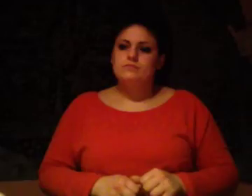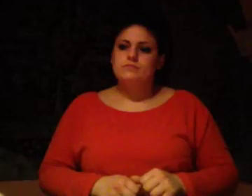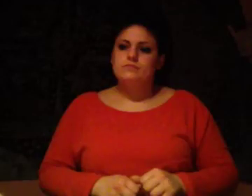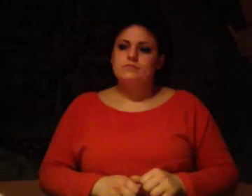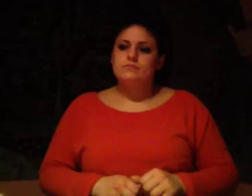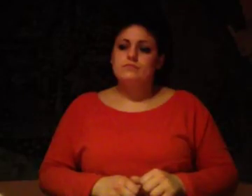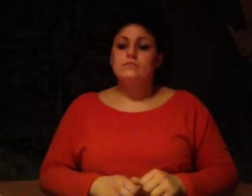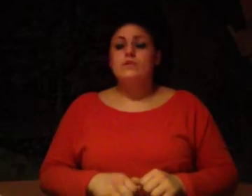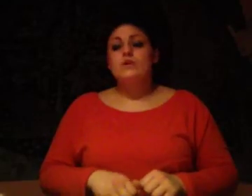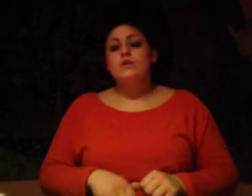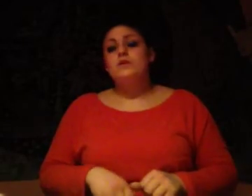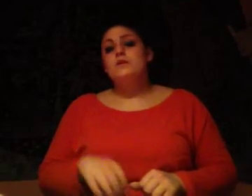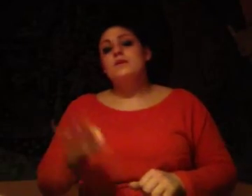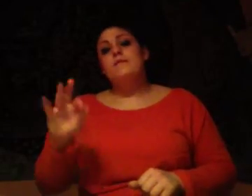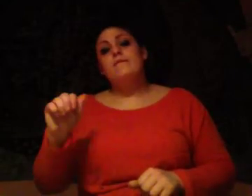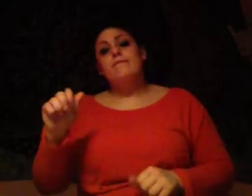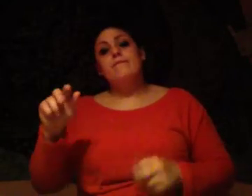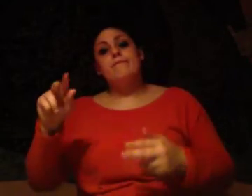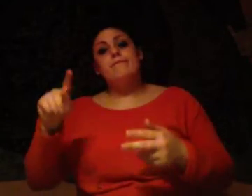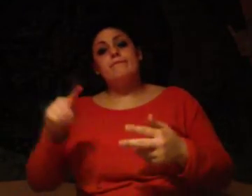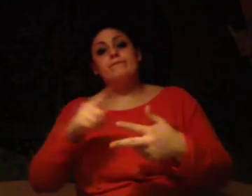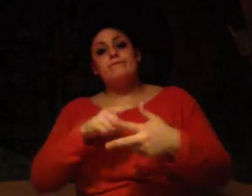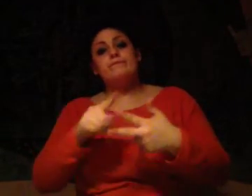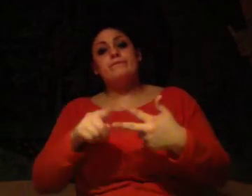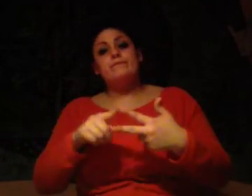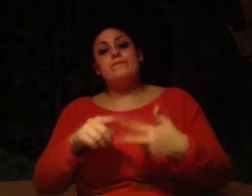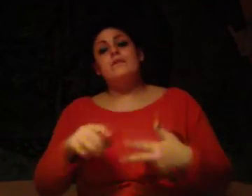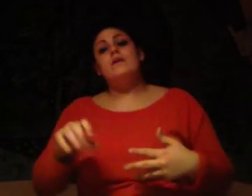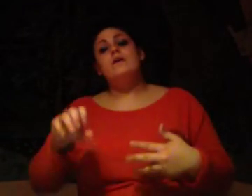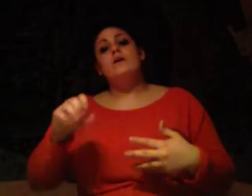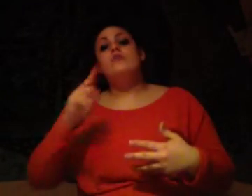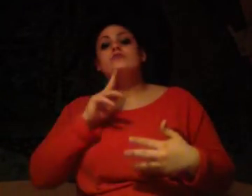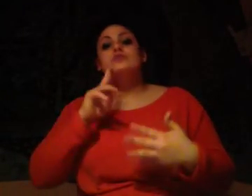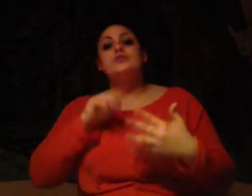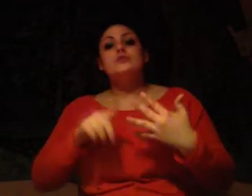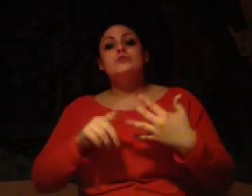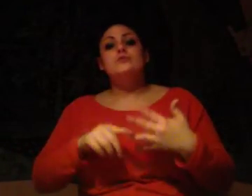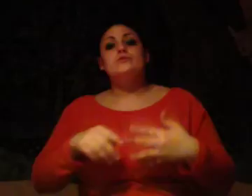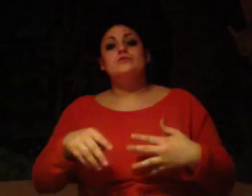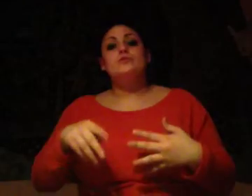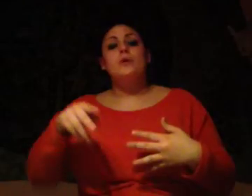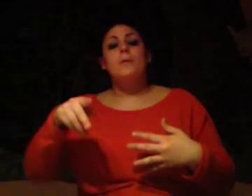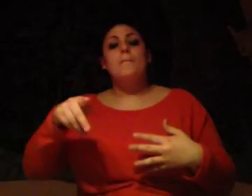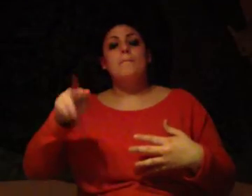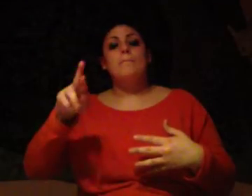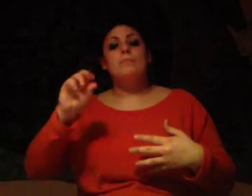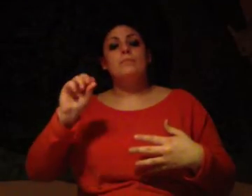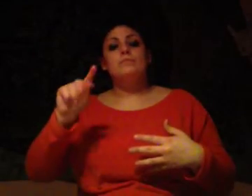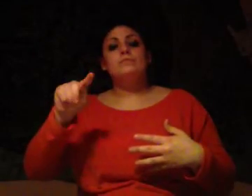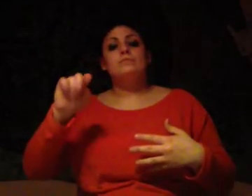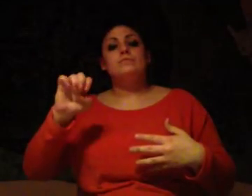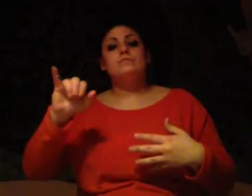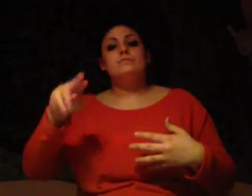fats, sugars and proteins, minerals, and water, and a few other things from the alimentary canal, or from this